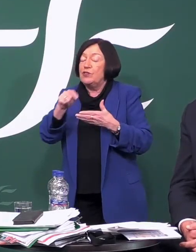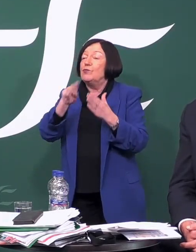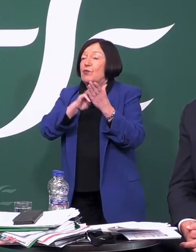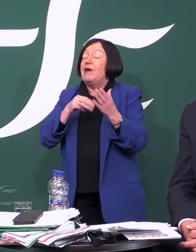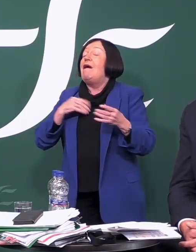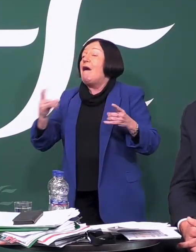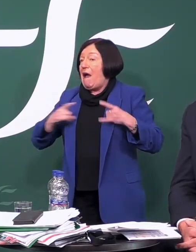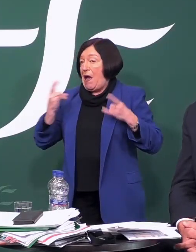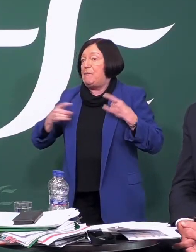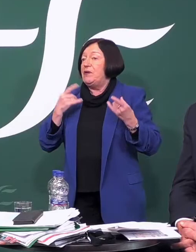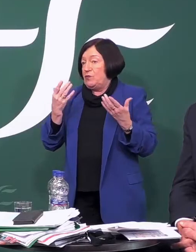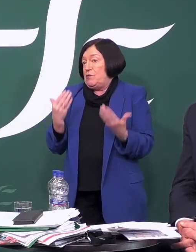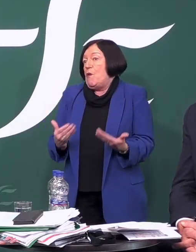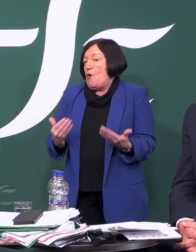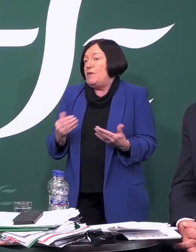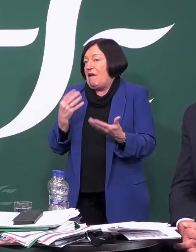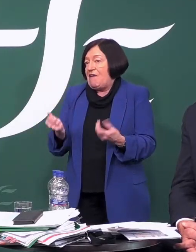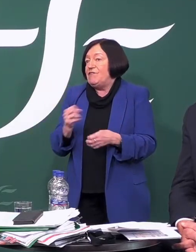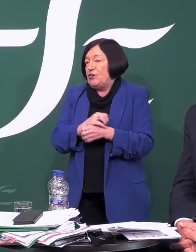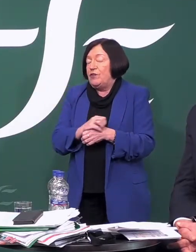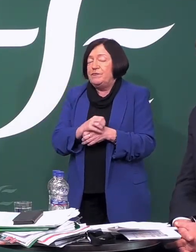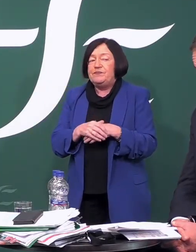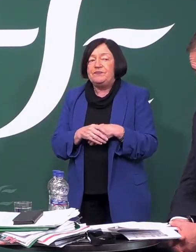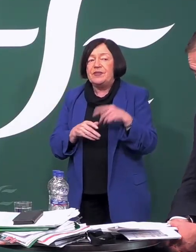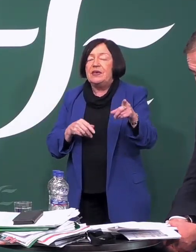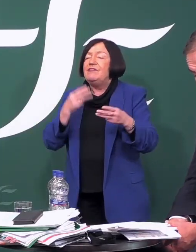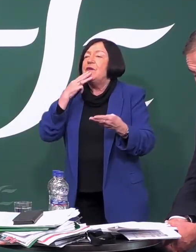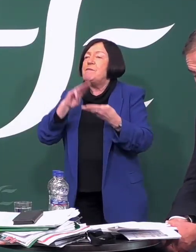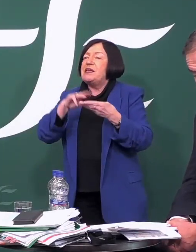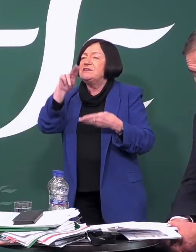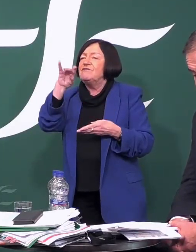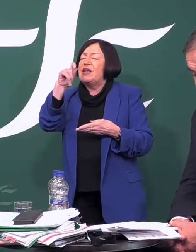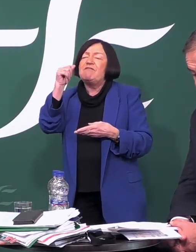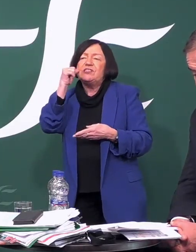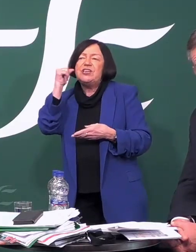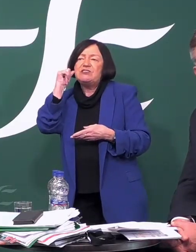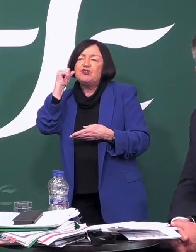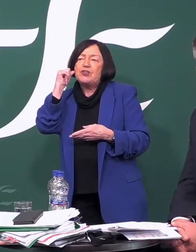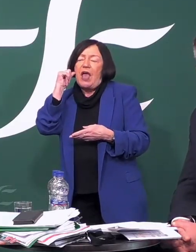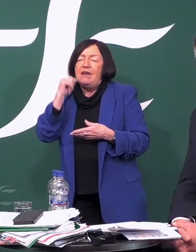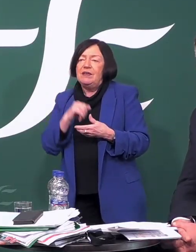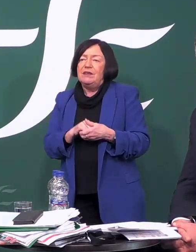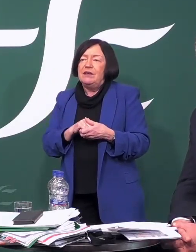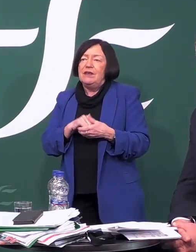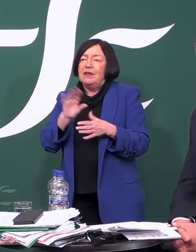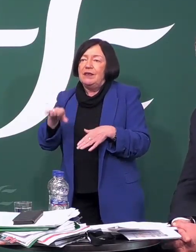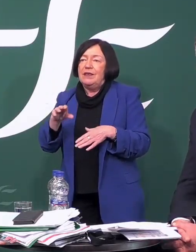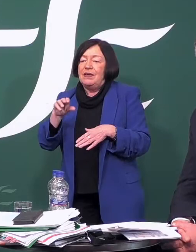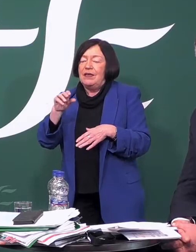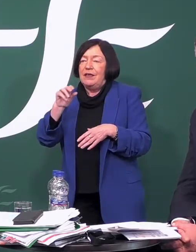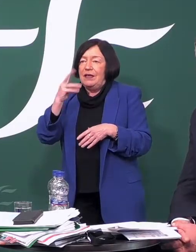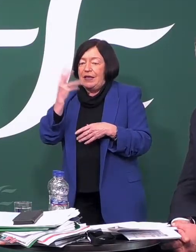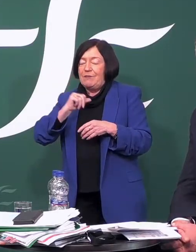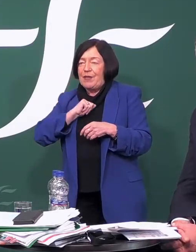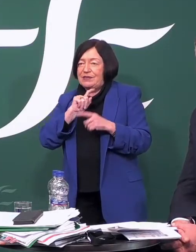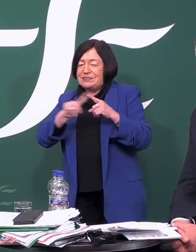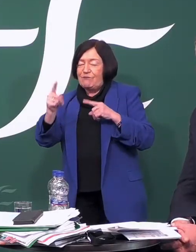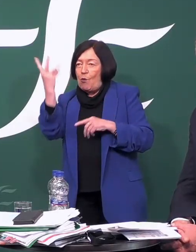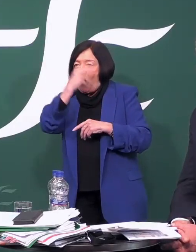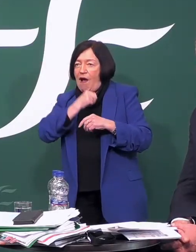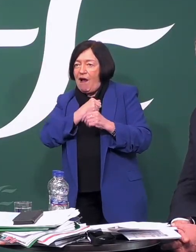moment, we're happy we have that good balance in place. The message from NEFIT yesterday was ration our discretionary